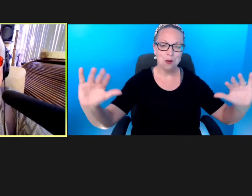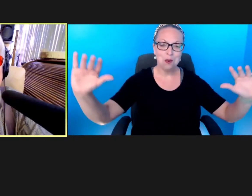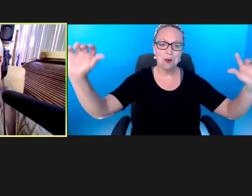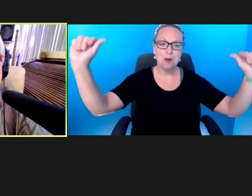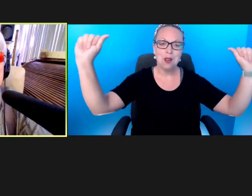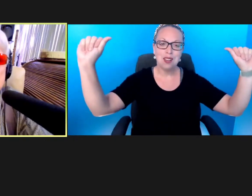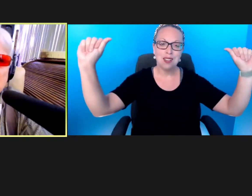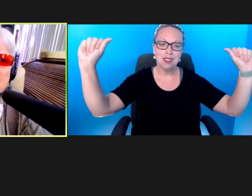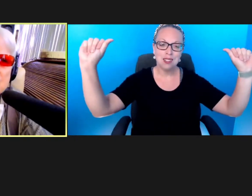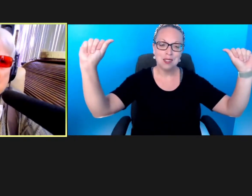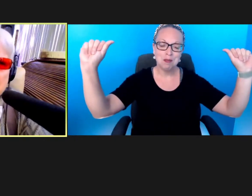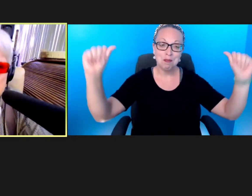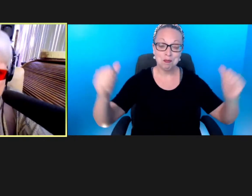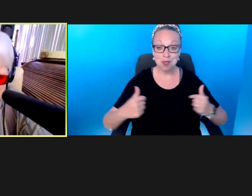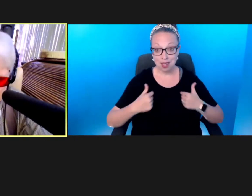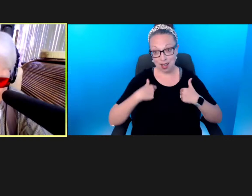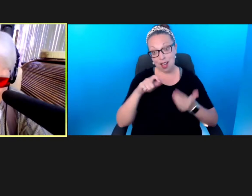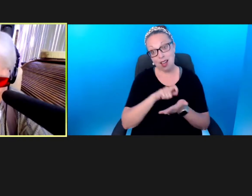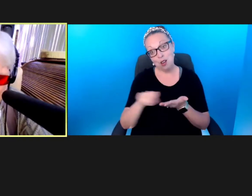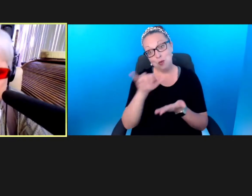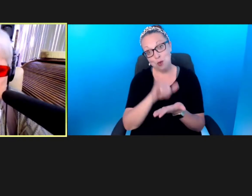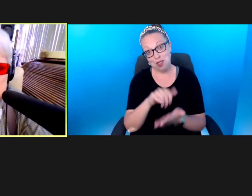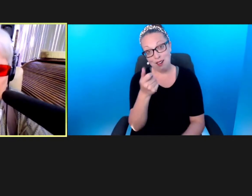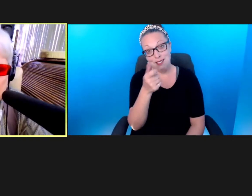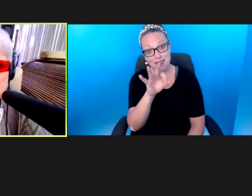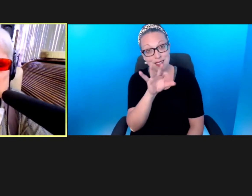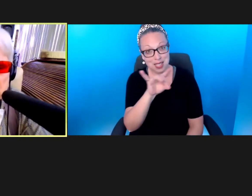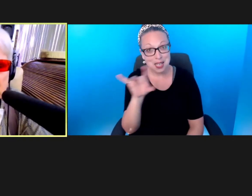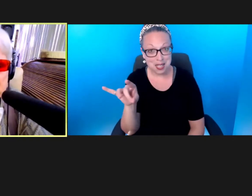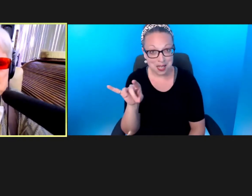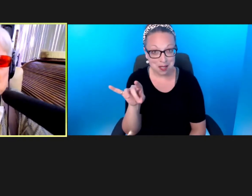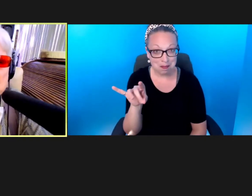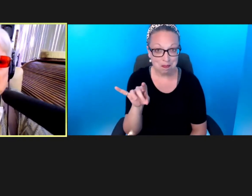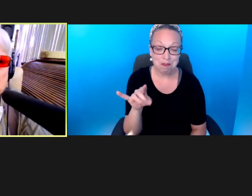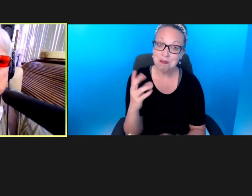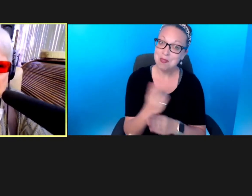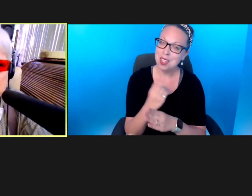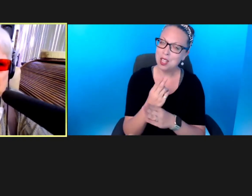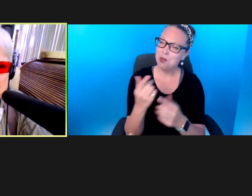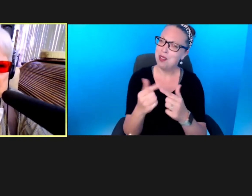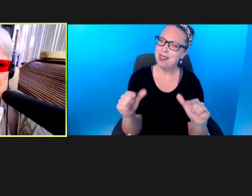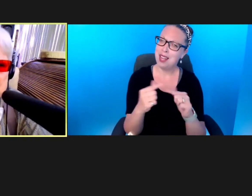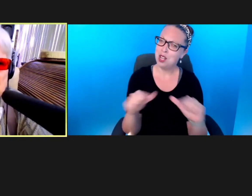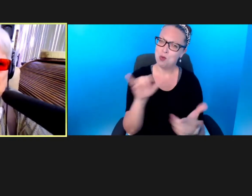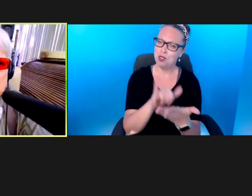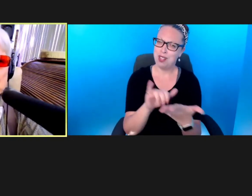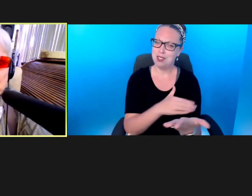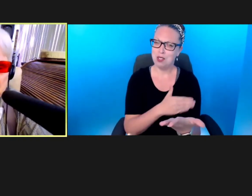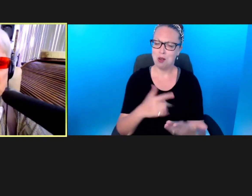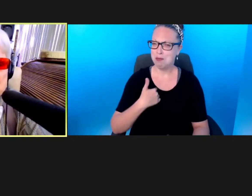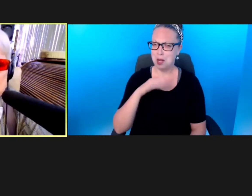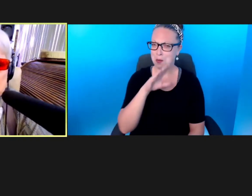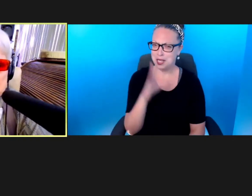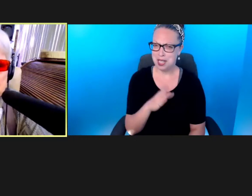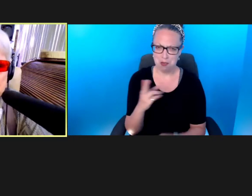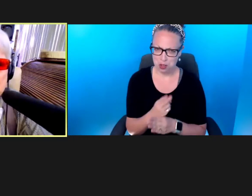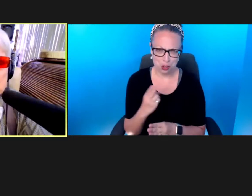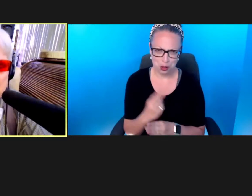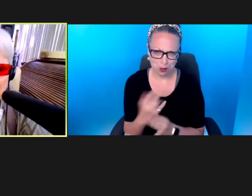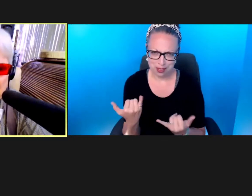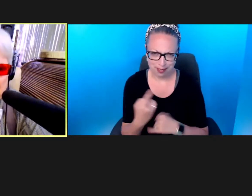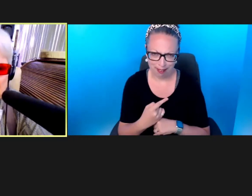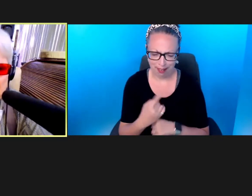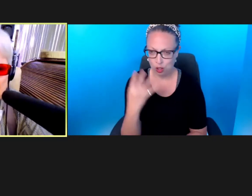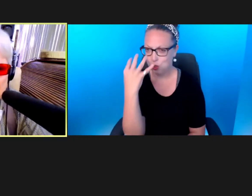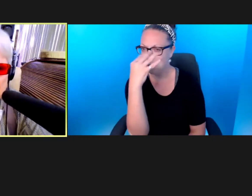I wrote that in 1988. I used language in that song I would never use today, crazy